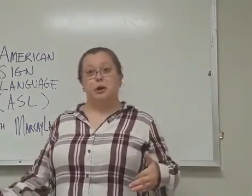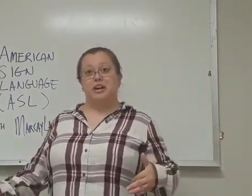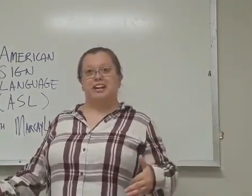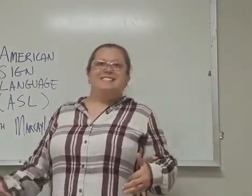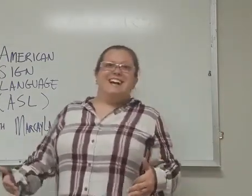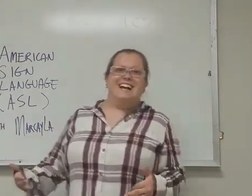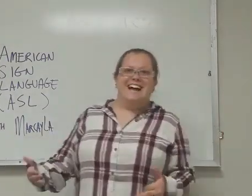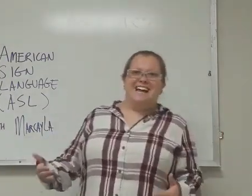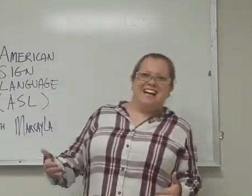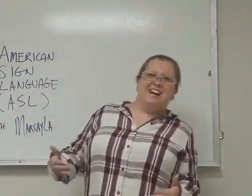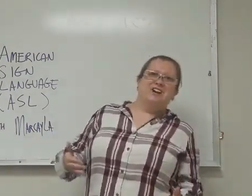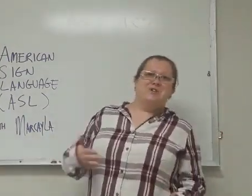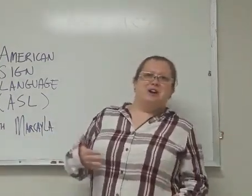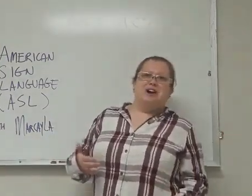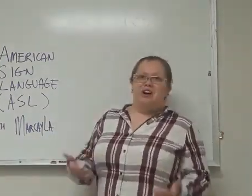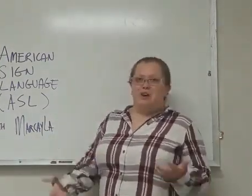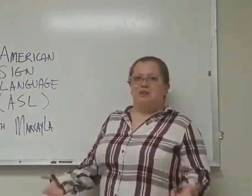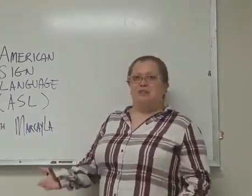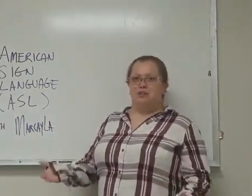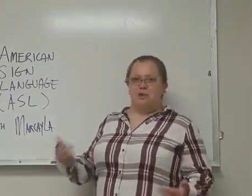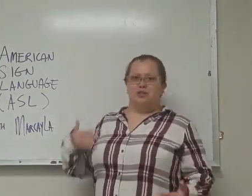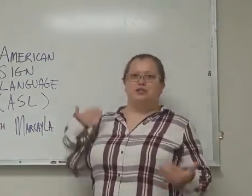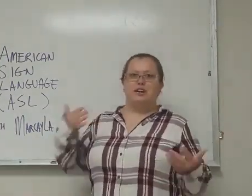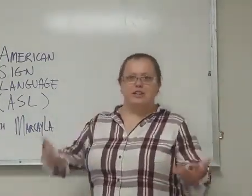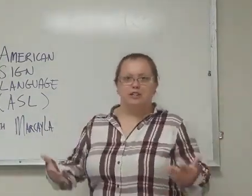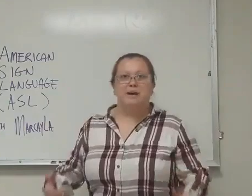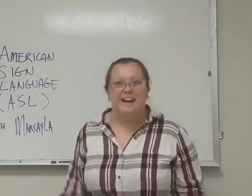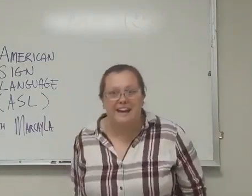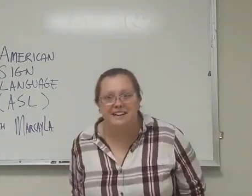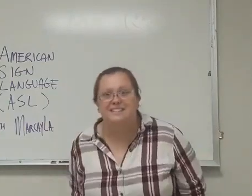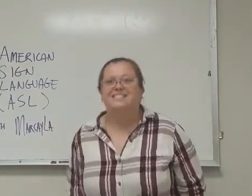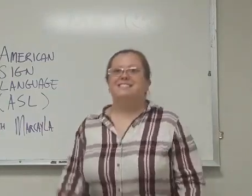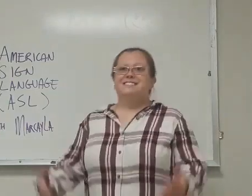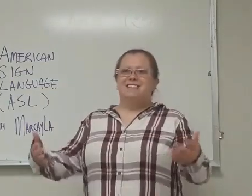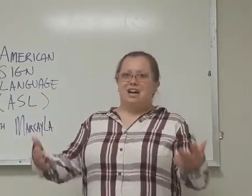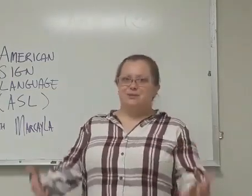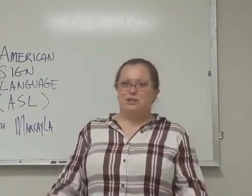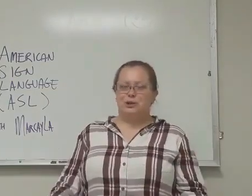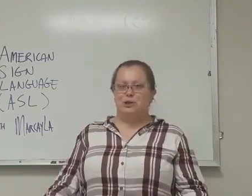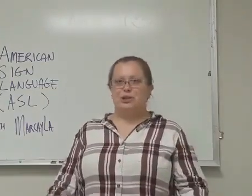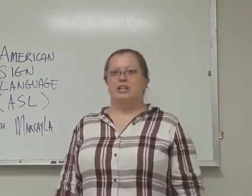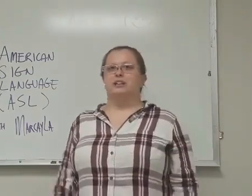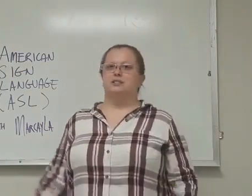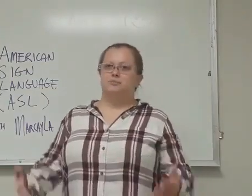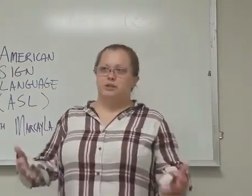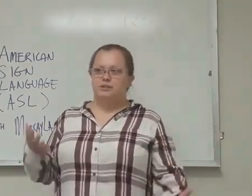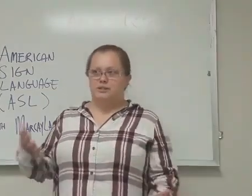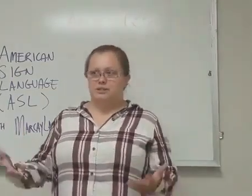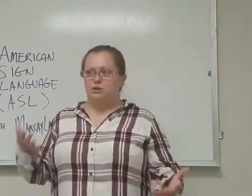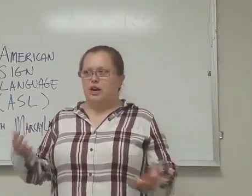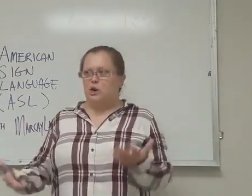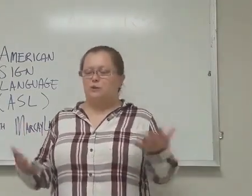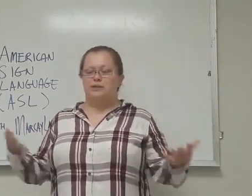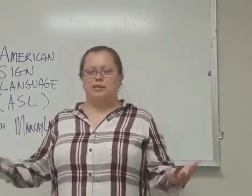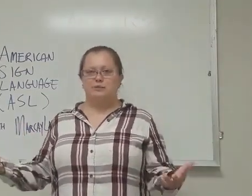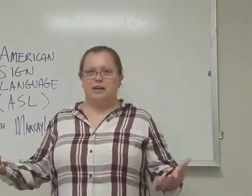community. Okay. Even when you're telling them, hey, right, I'm still learning, but it still kind of opens up